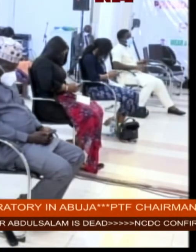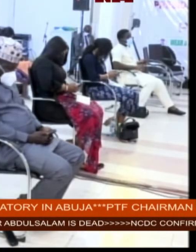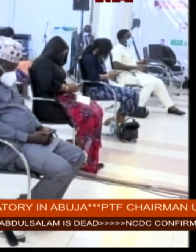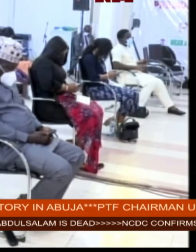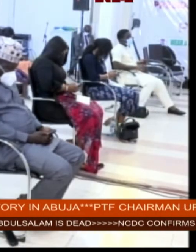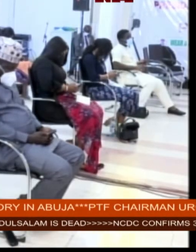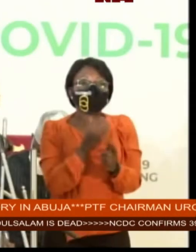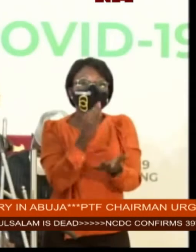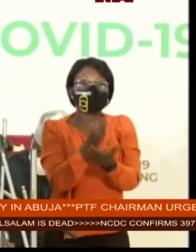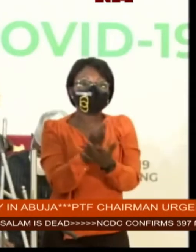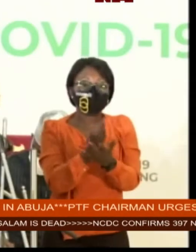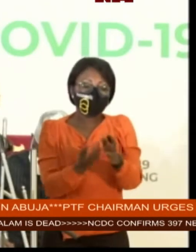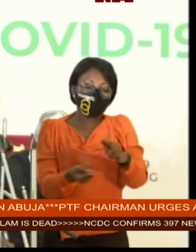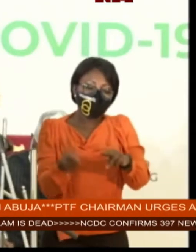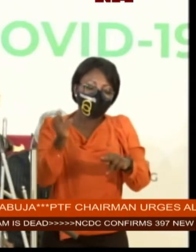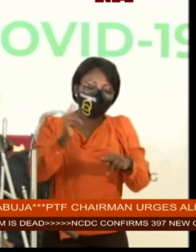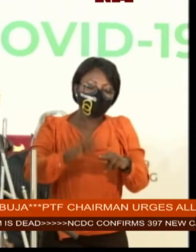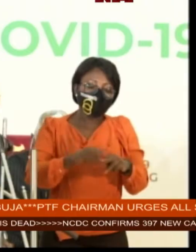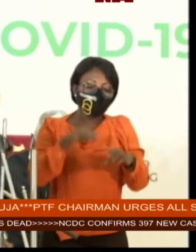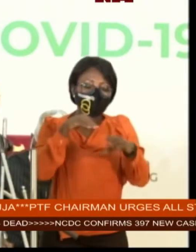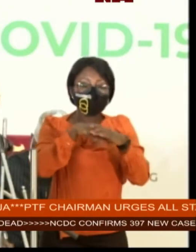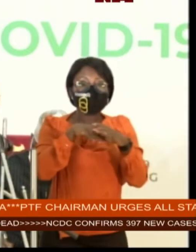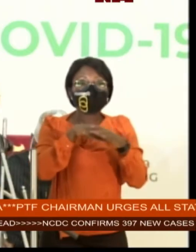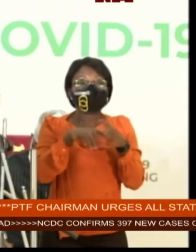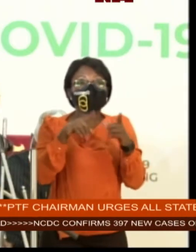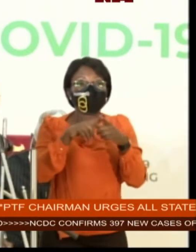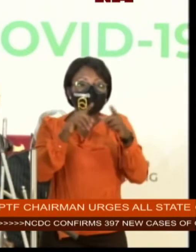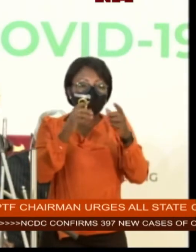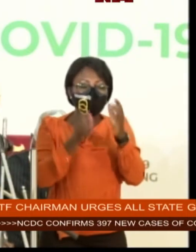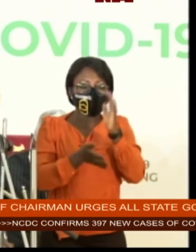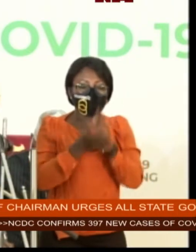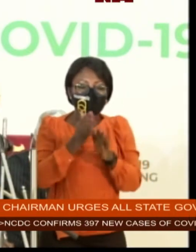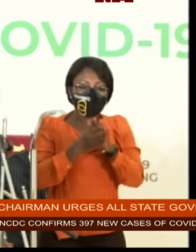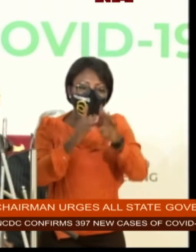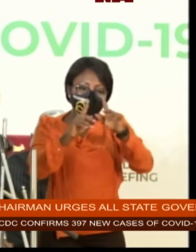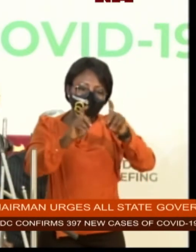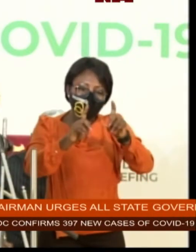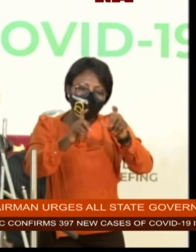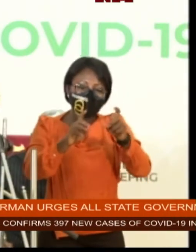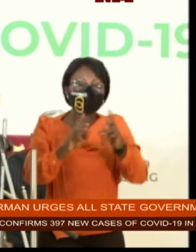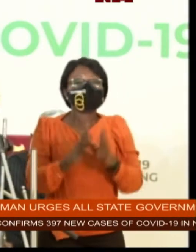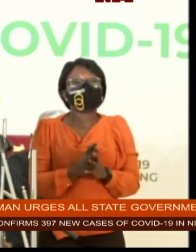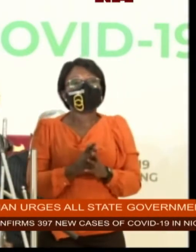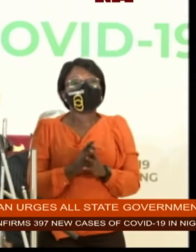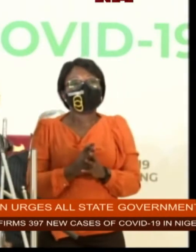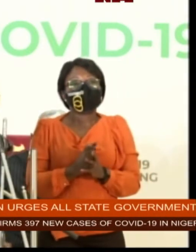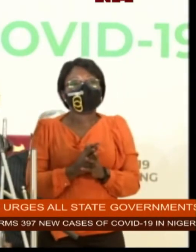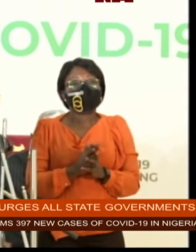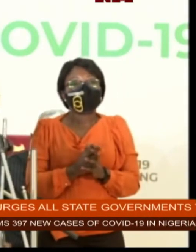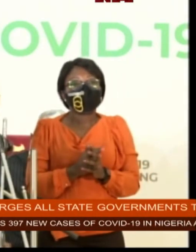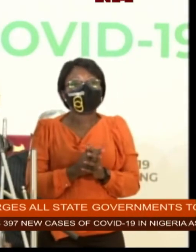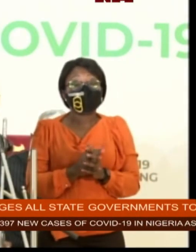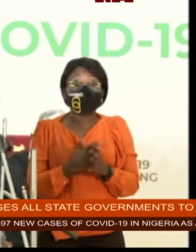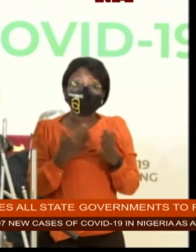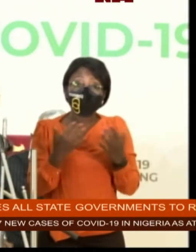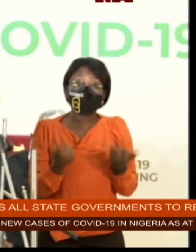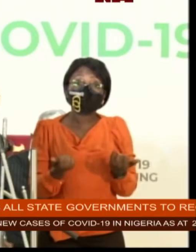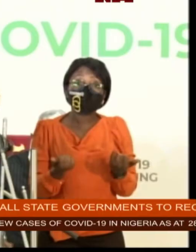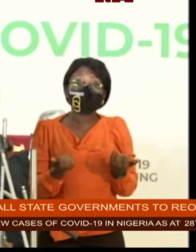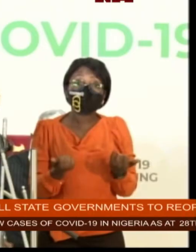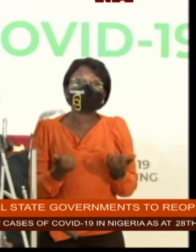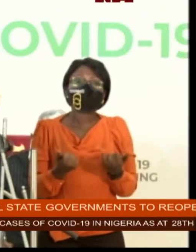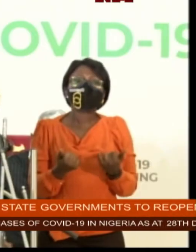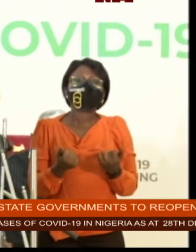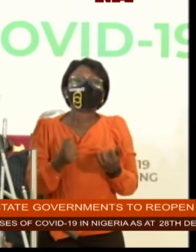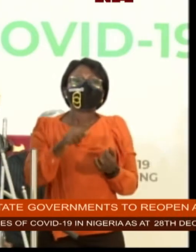Fund to increase our access to rapid diagnostic test kits across the country. So Rachel, you